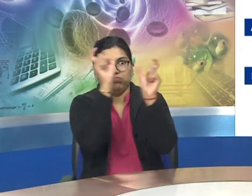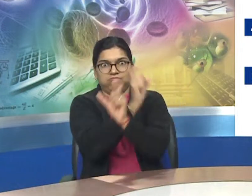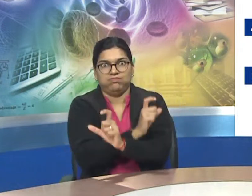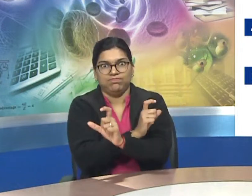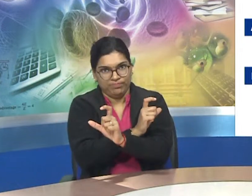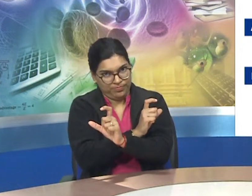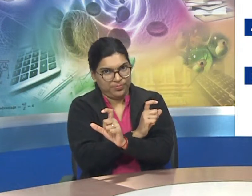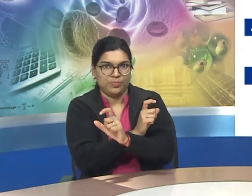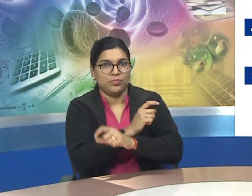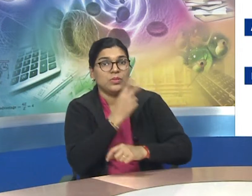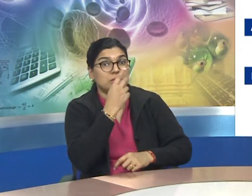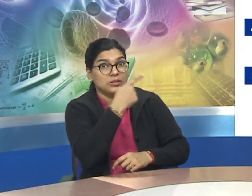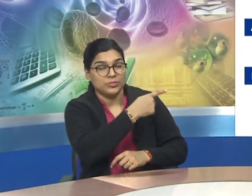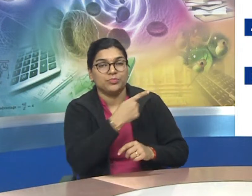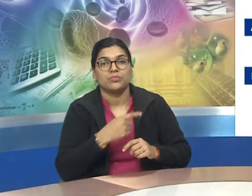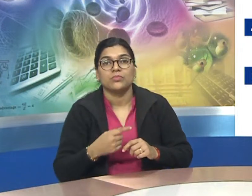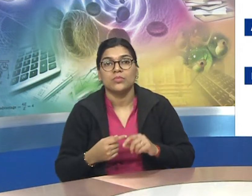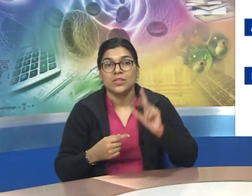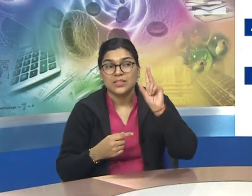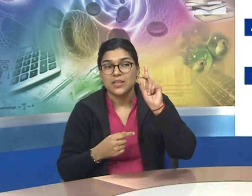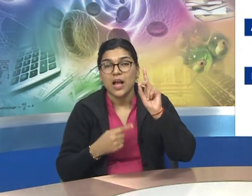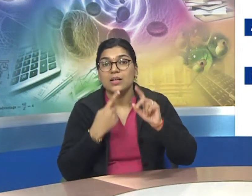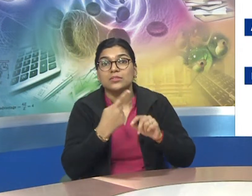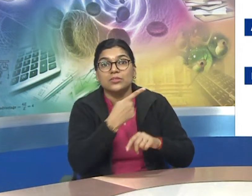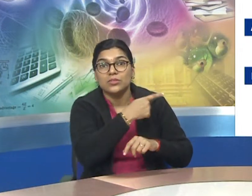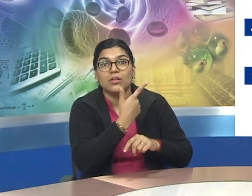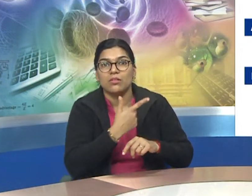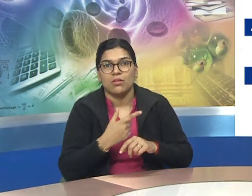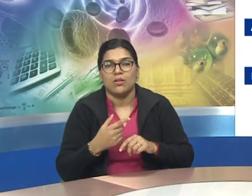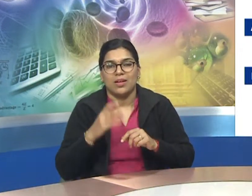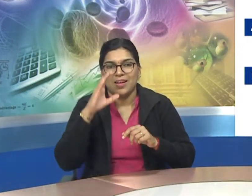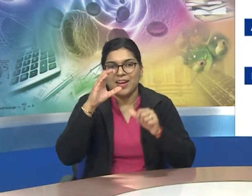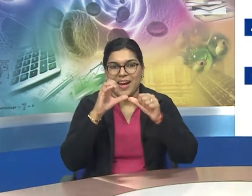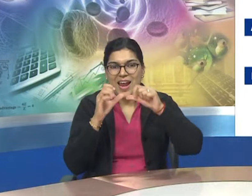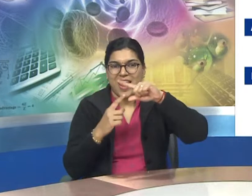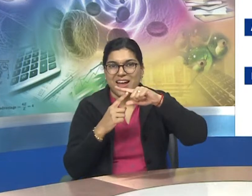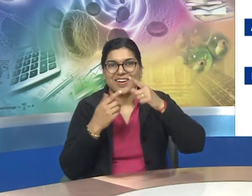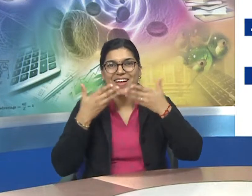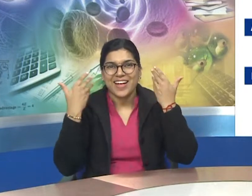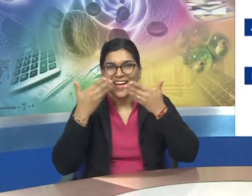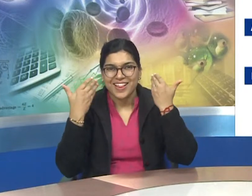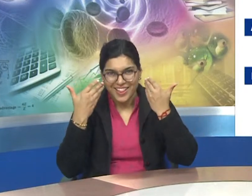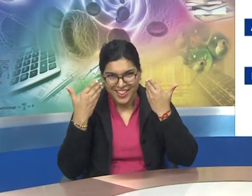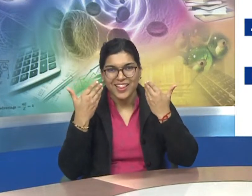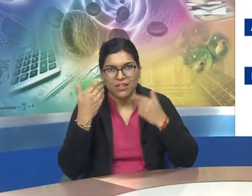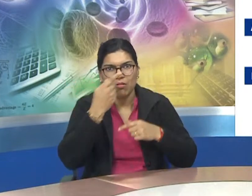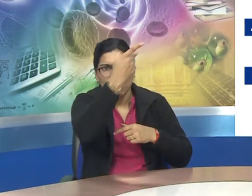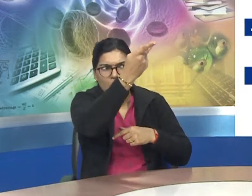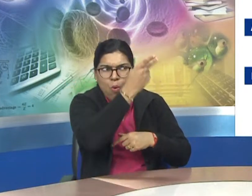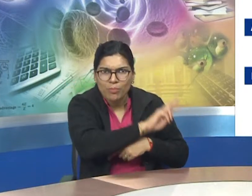See, in the passive statement, the subject and object placements